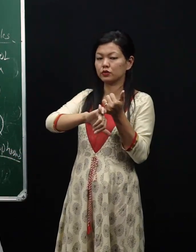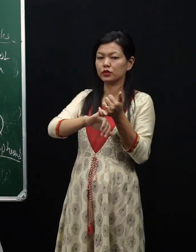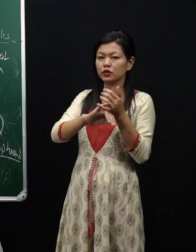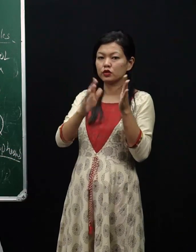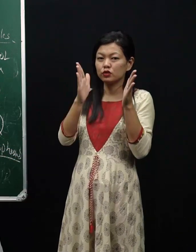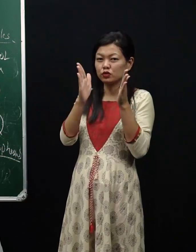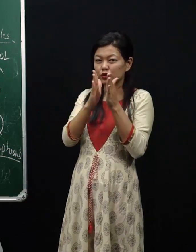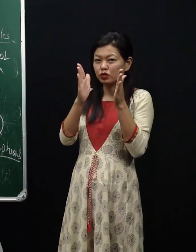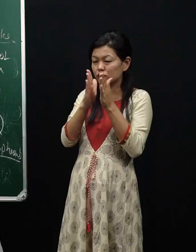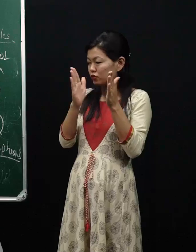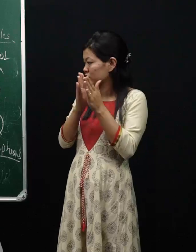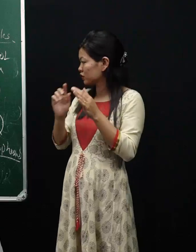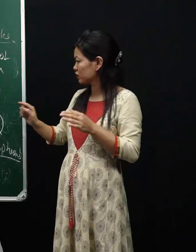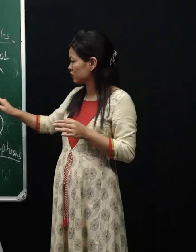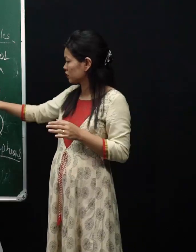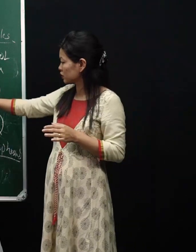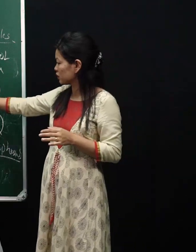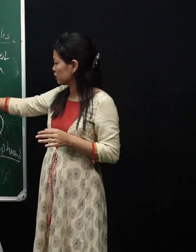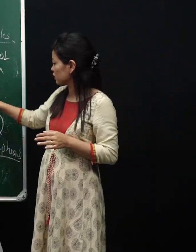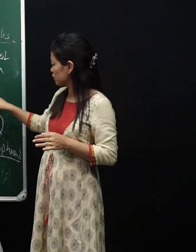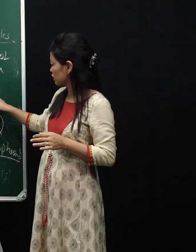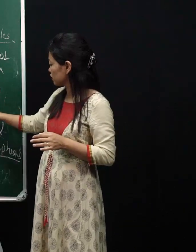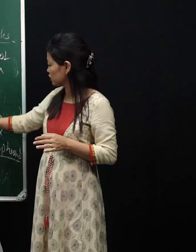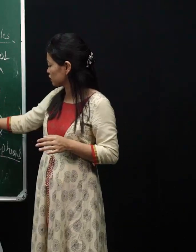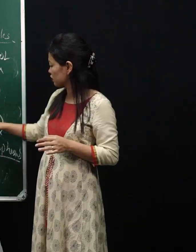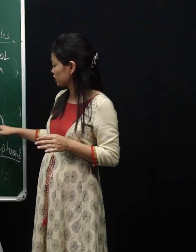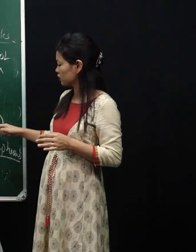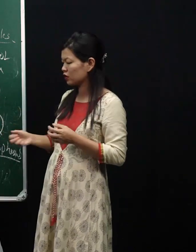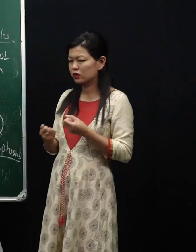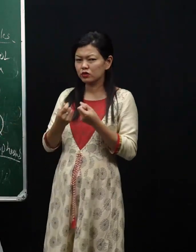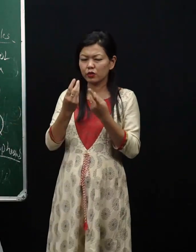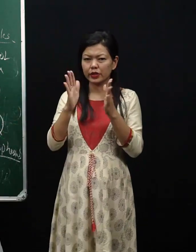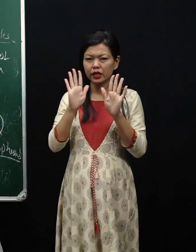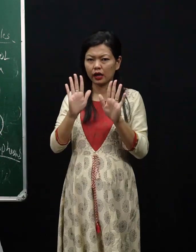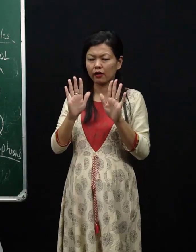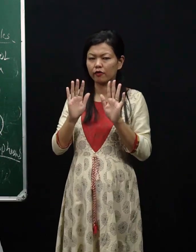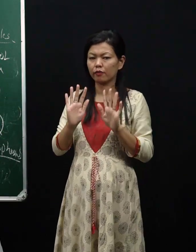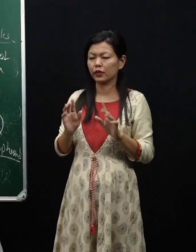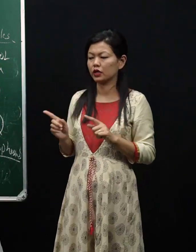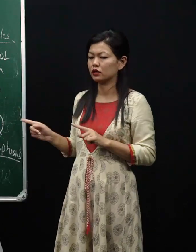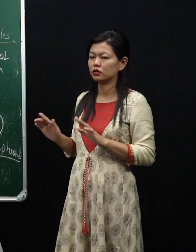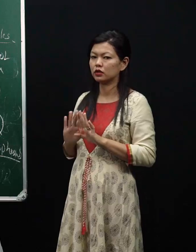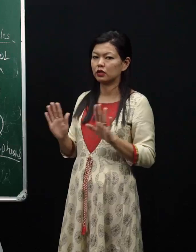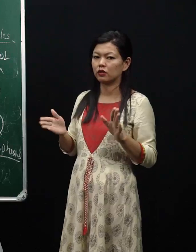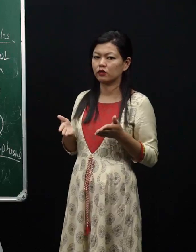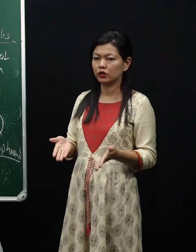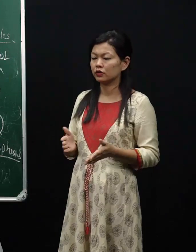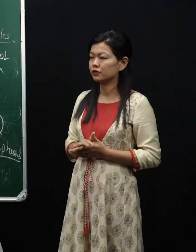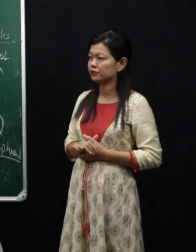Okay, hydrogen, copper, sulfur, phosphorus. We have lots, okay? So Dalton found out this symbol. And